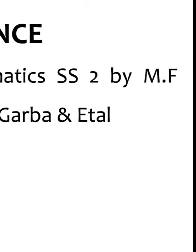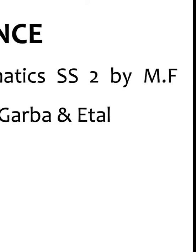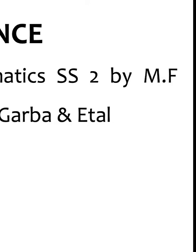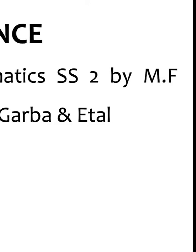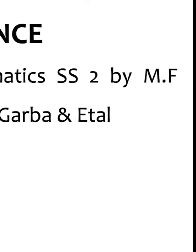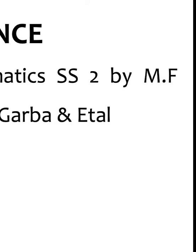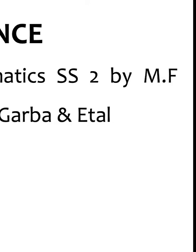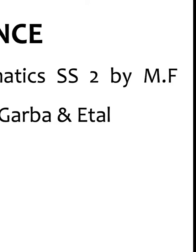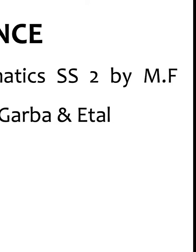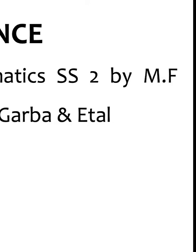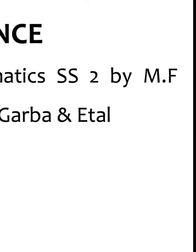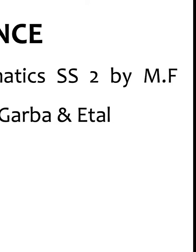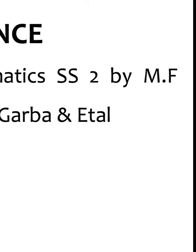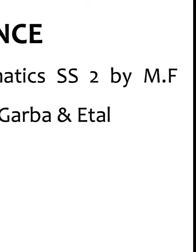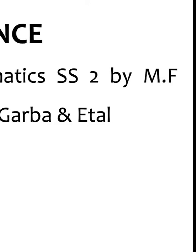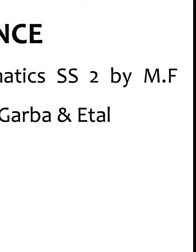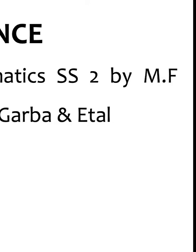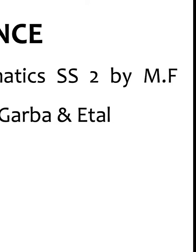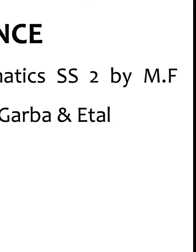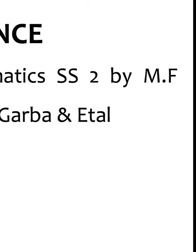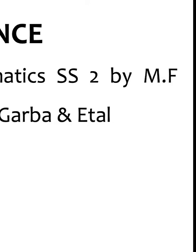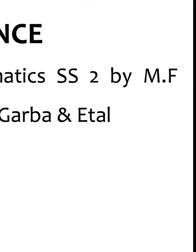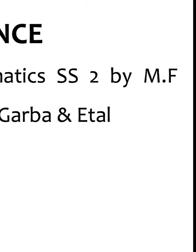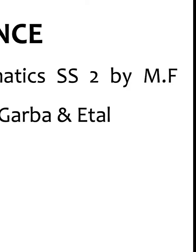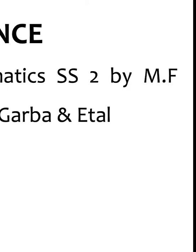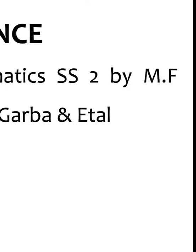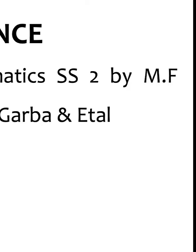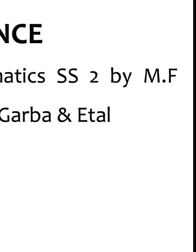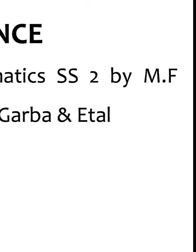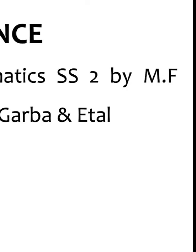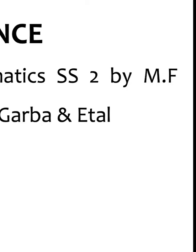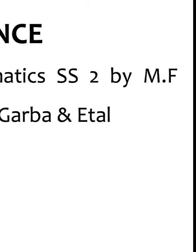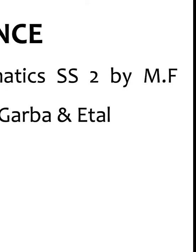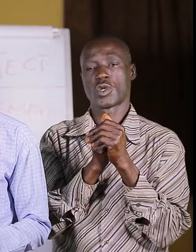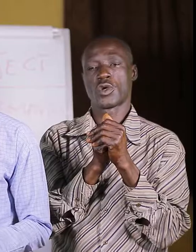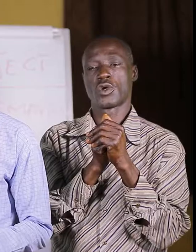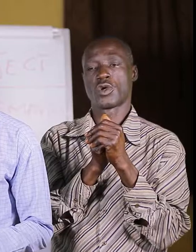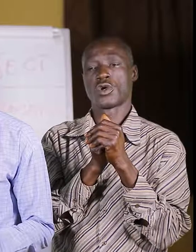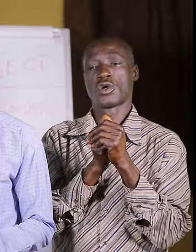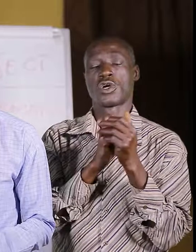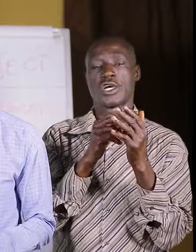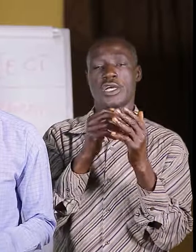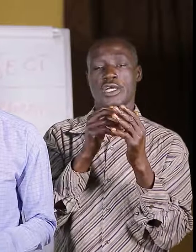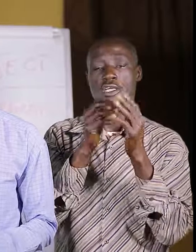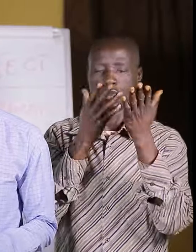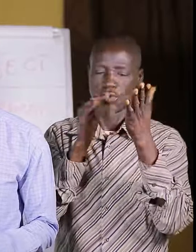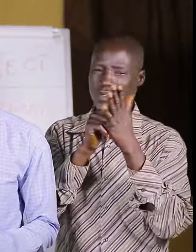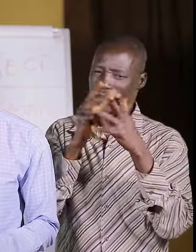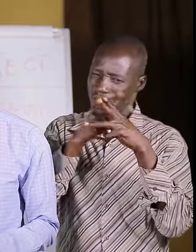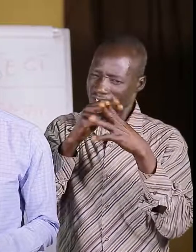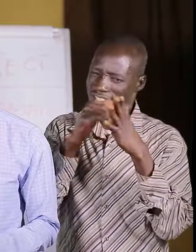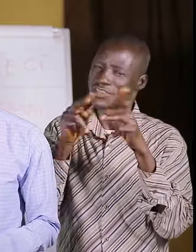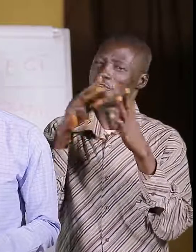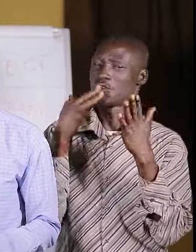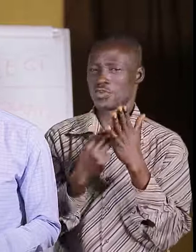Macrae, Z.I. Chima, G.U. Garba, and et al. I'm wishing you the best, practice